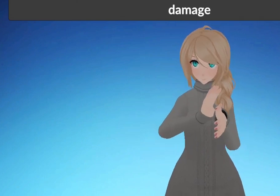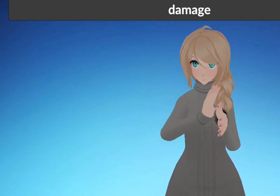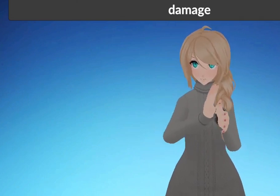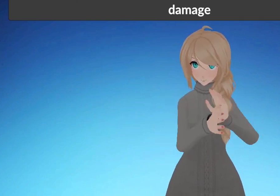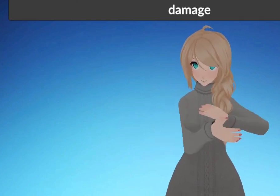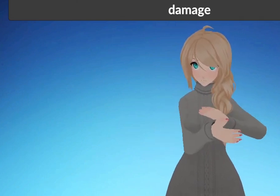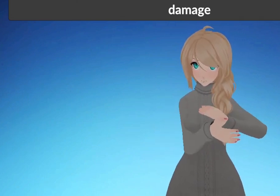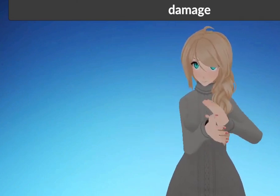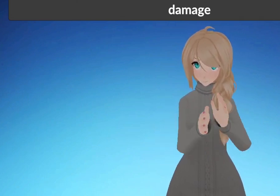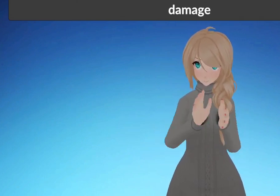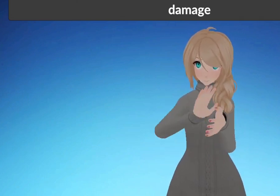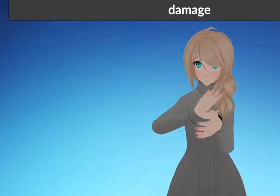Damage.